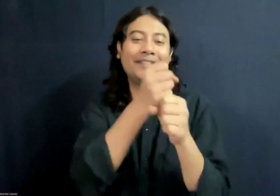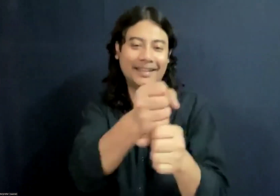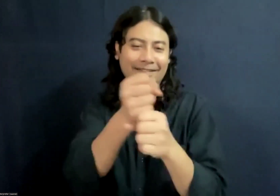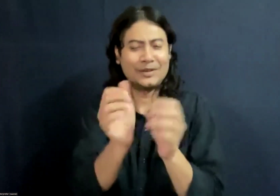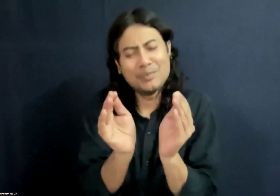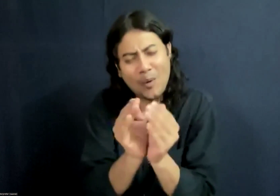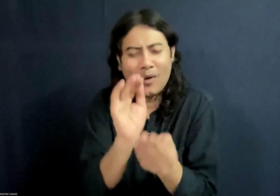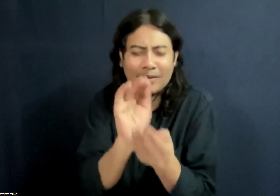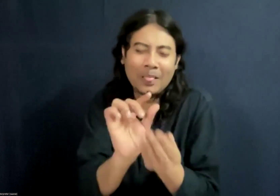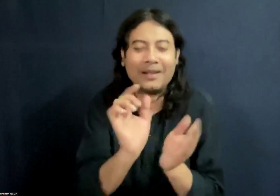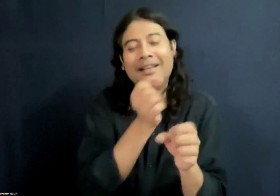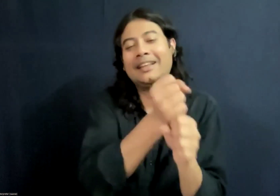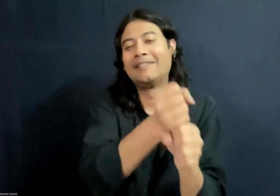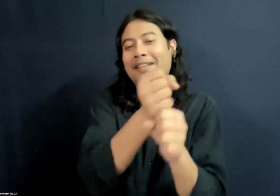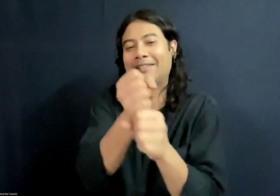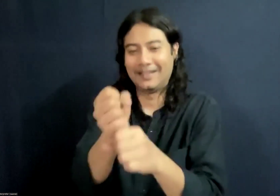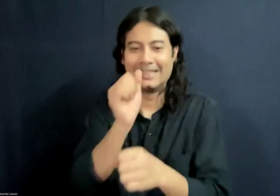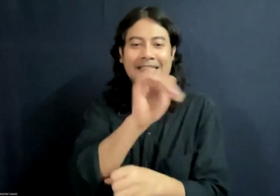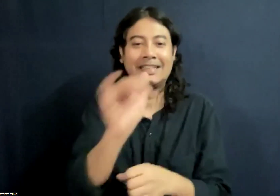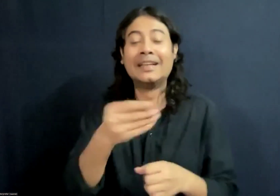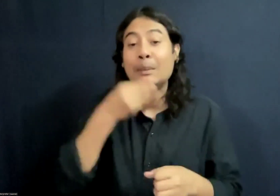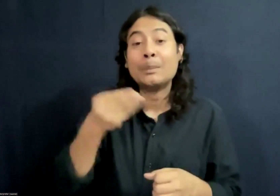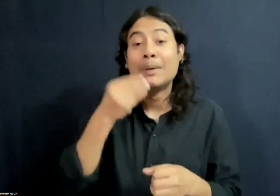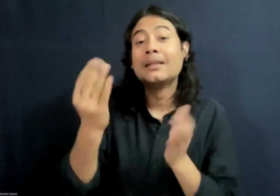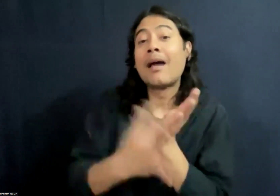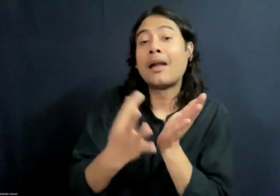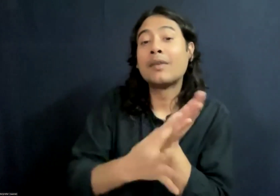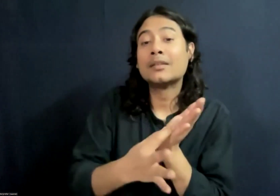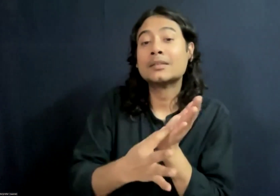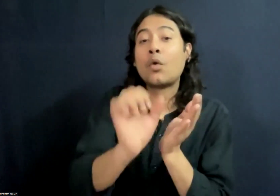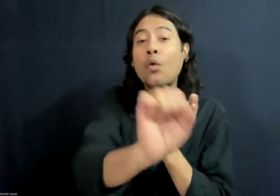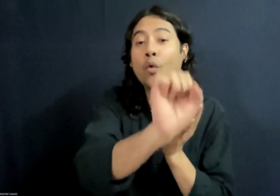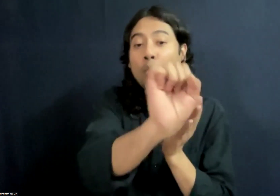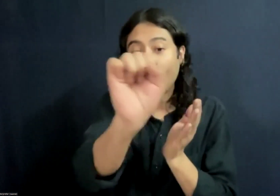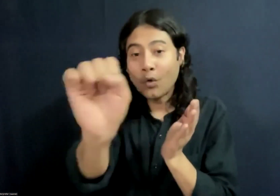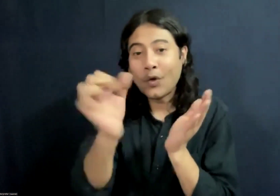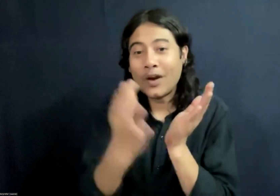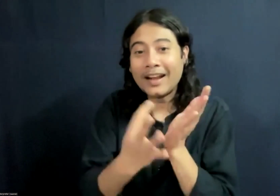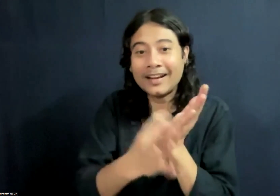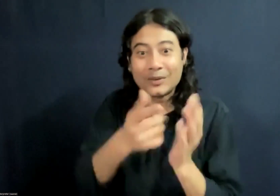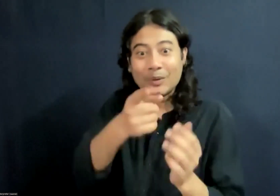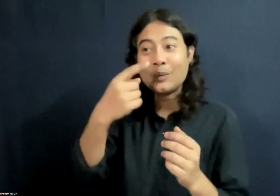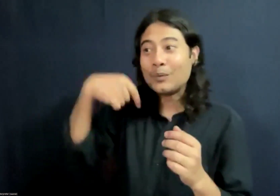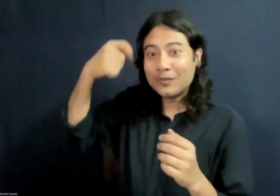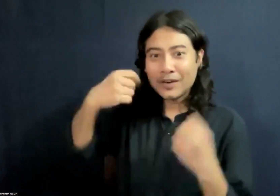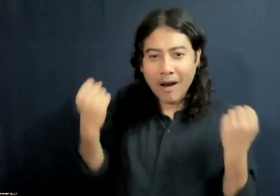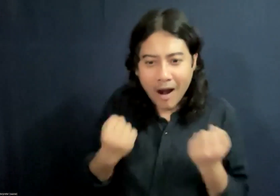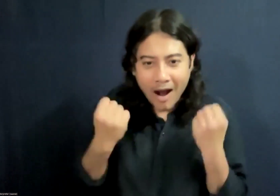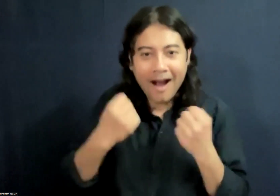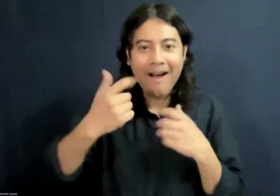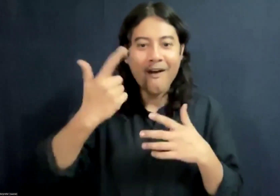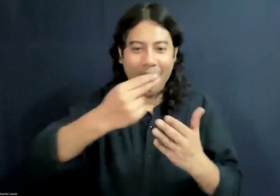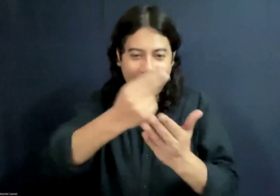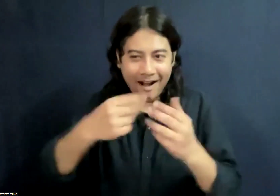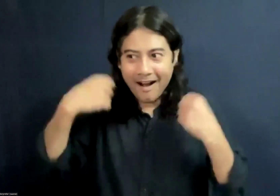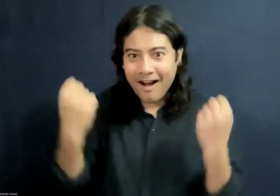so that we can send a small token of love from Krishna to everybody. So